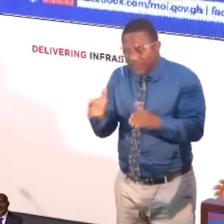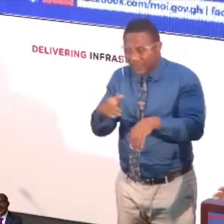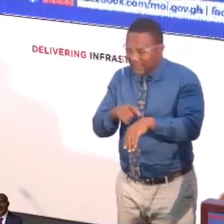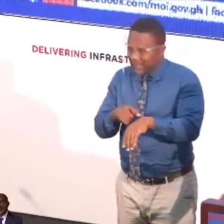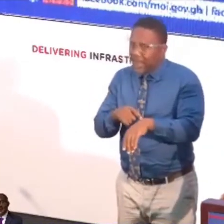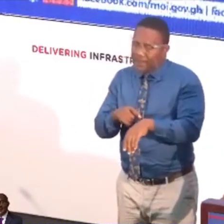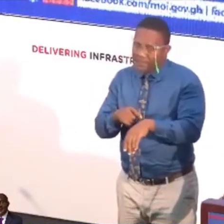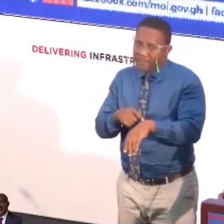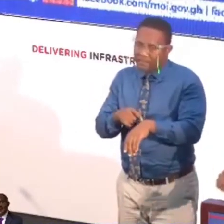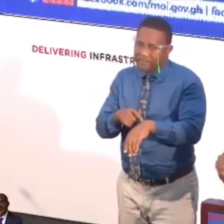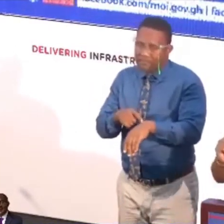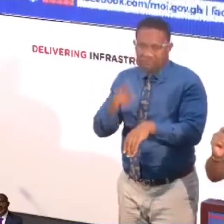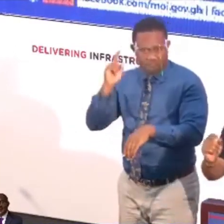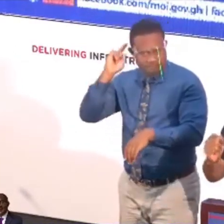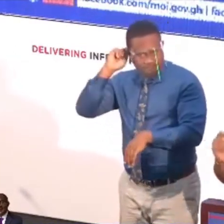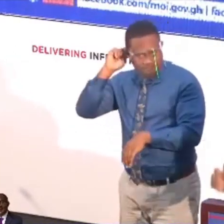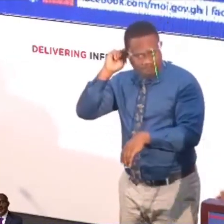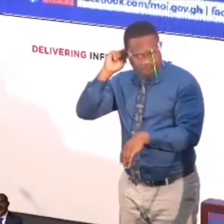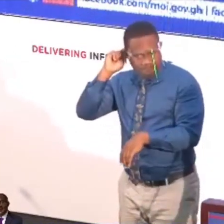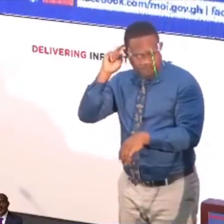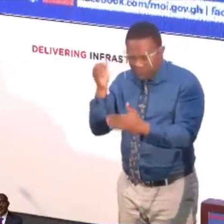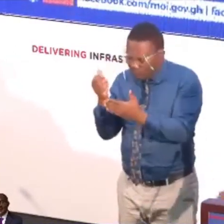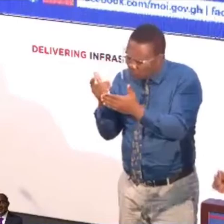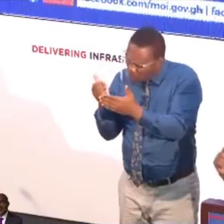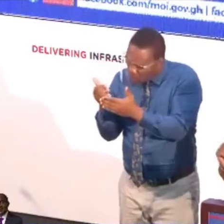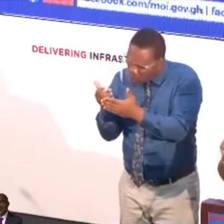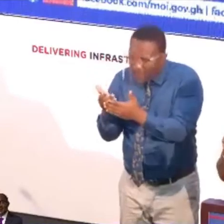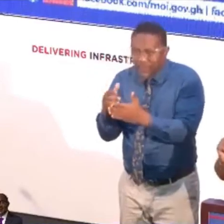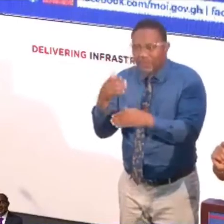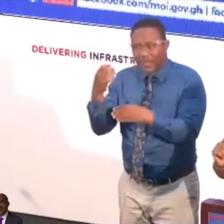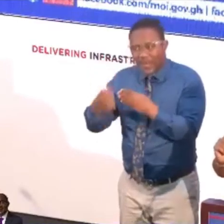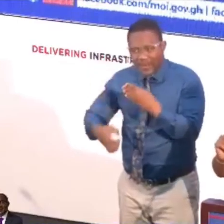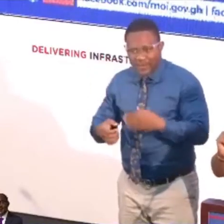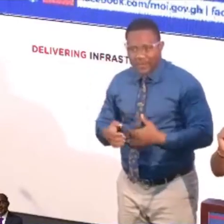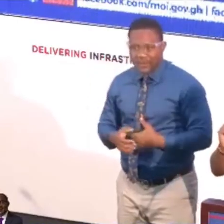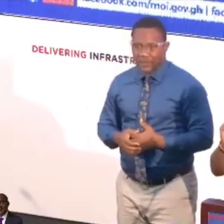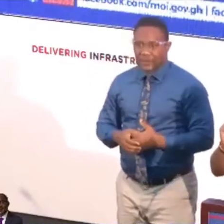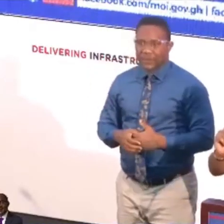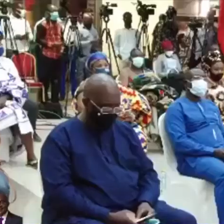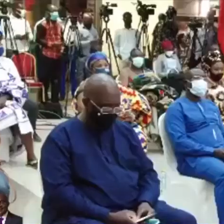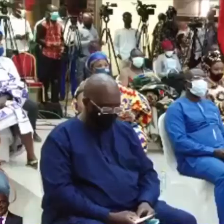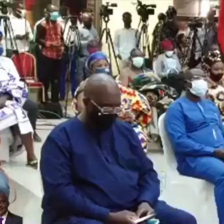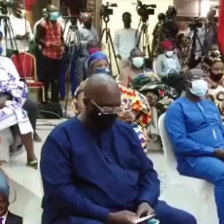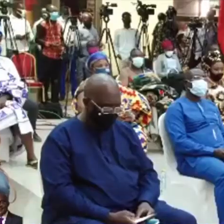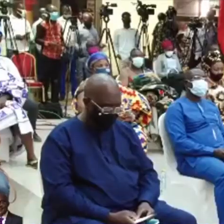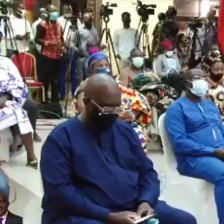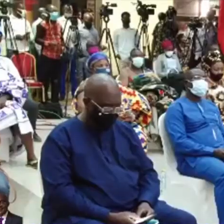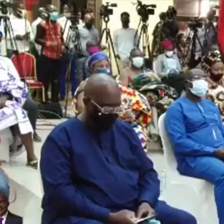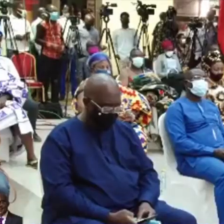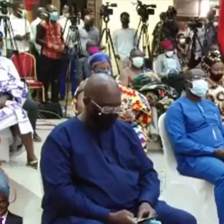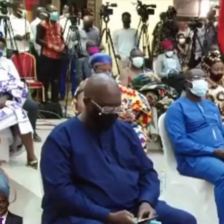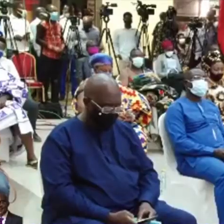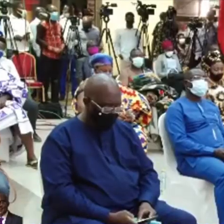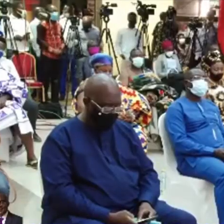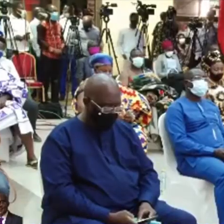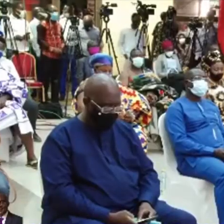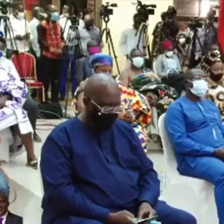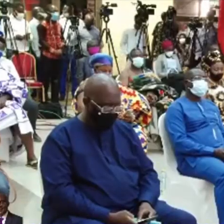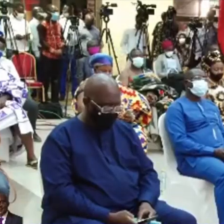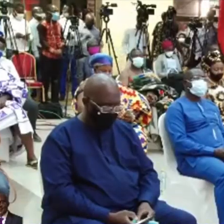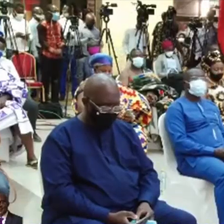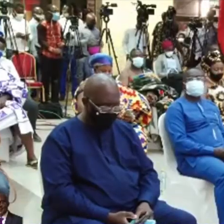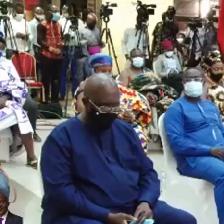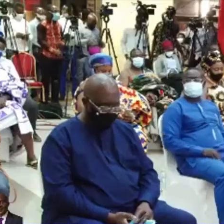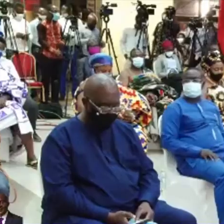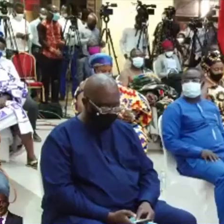airtime is coming very quickly to an end. So please, if you show by hand, I'll take a few